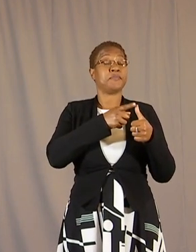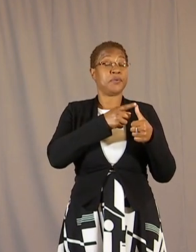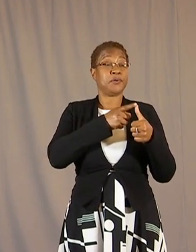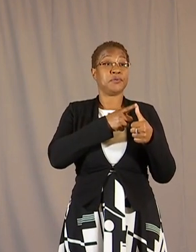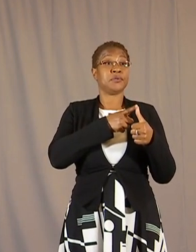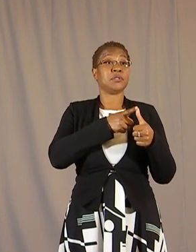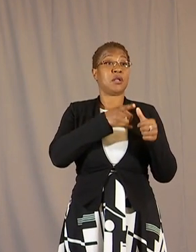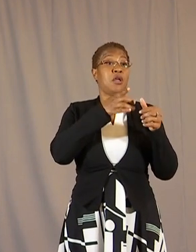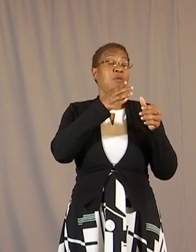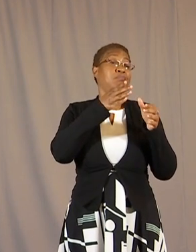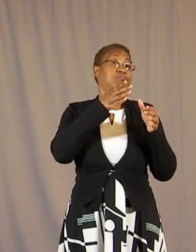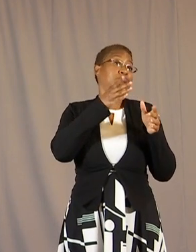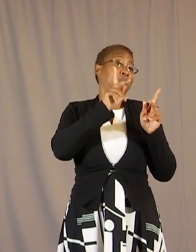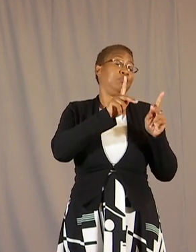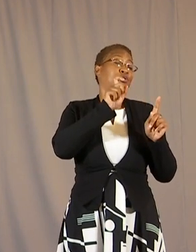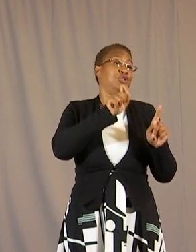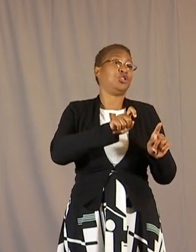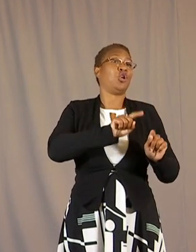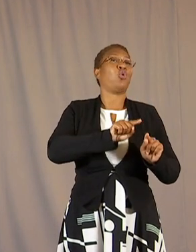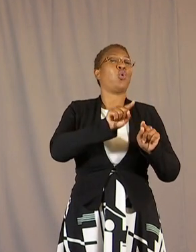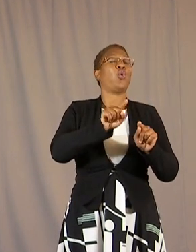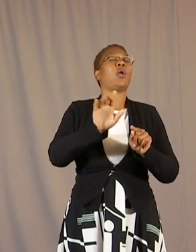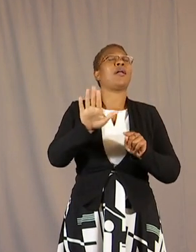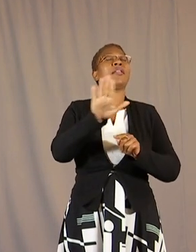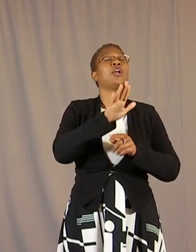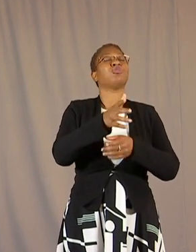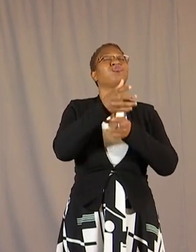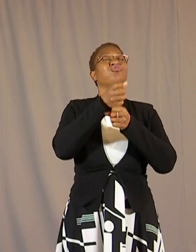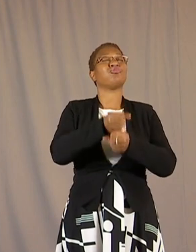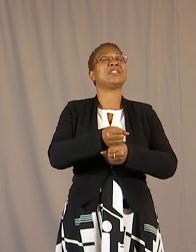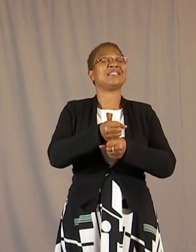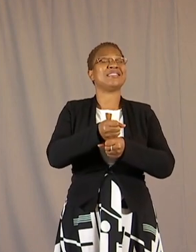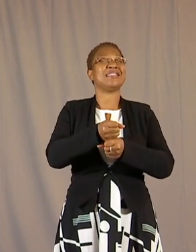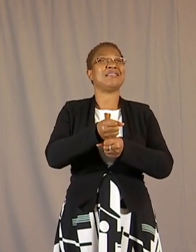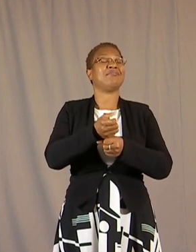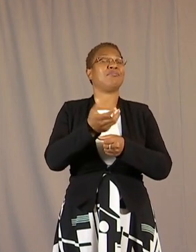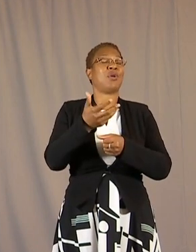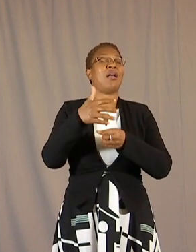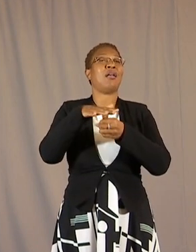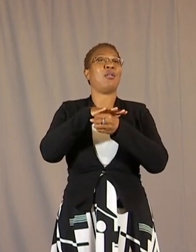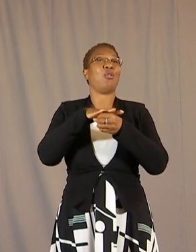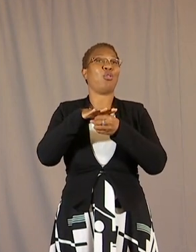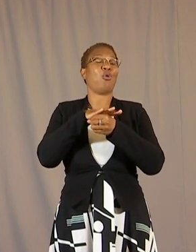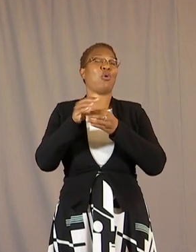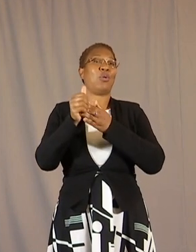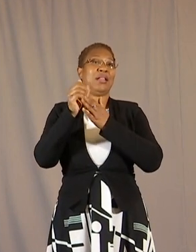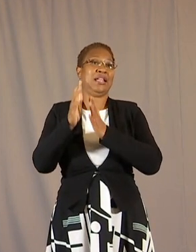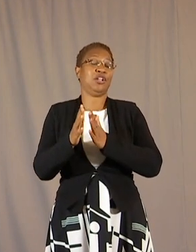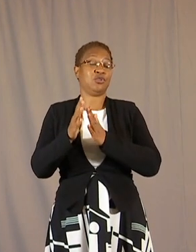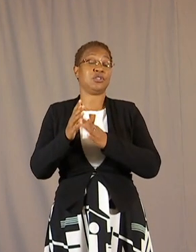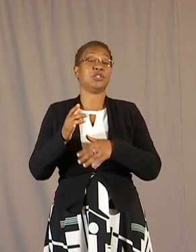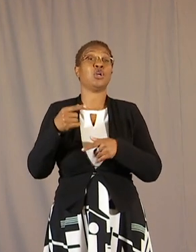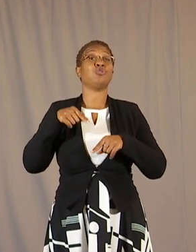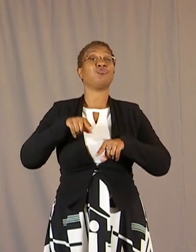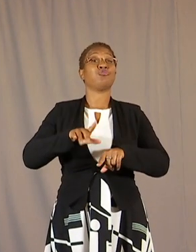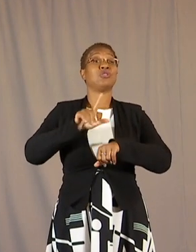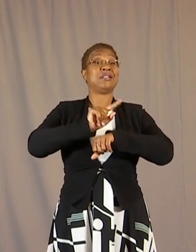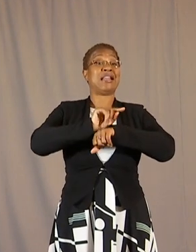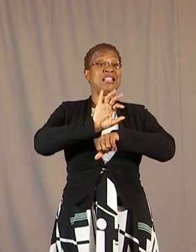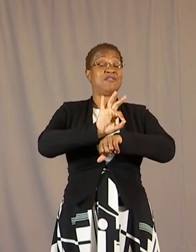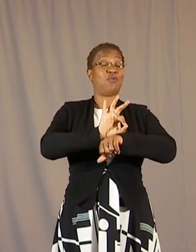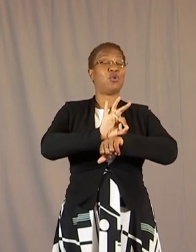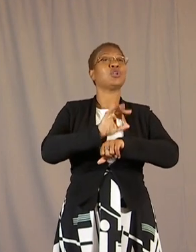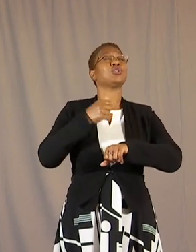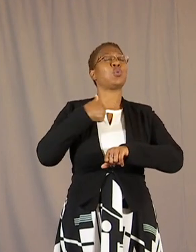community leaders. You know, we have worked very hard with the Disparity Task Force to already make those